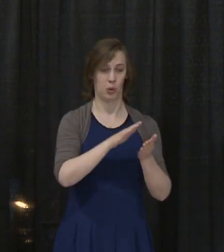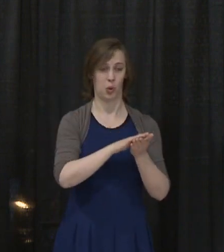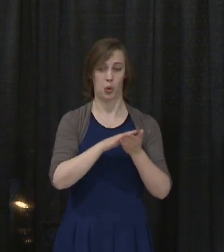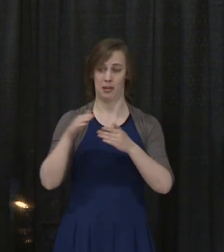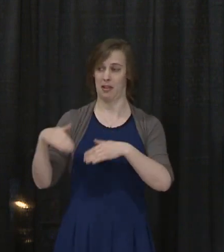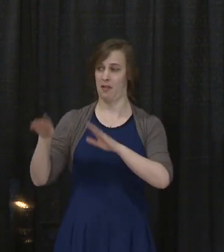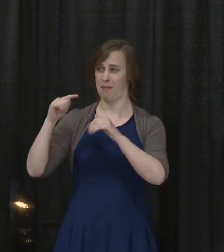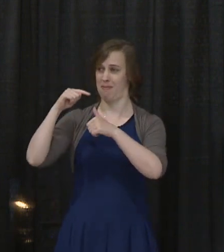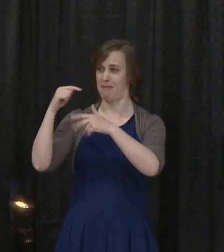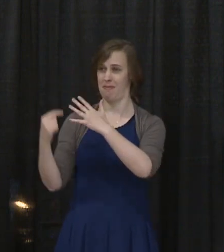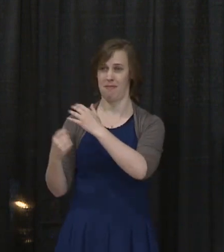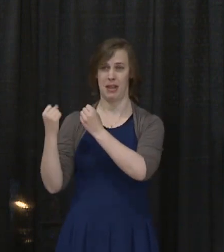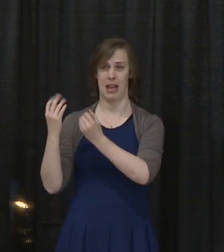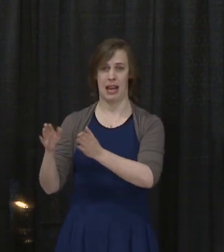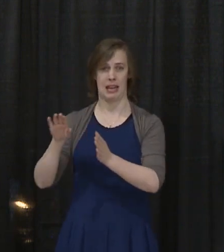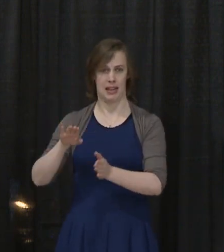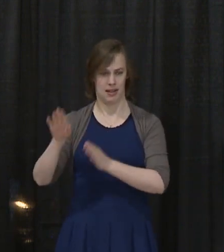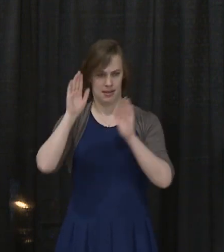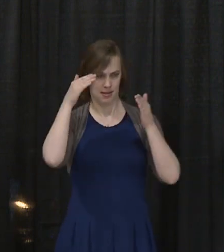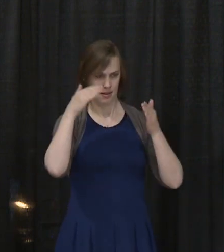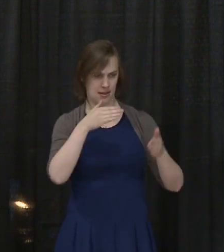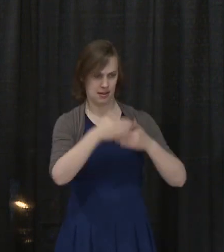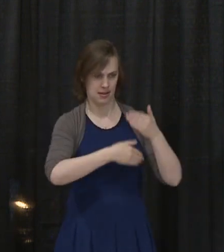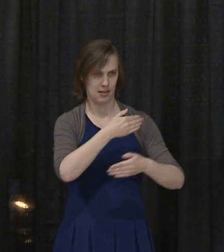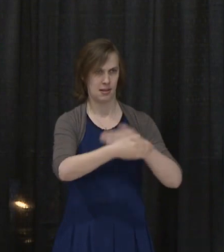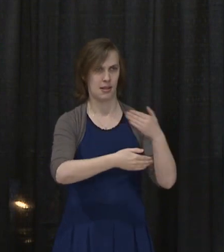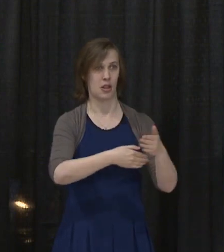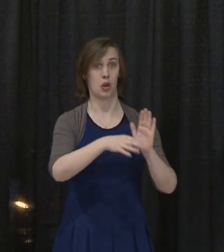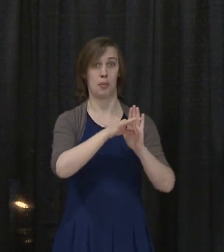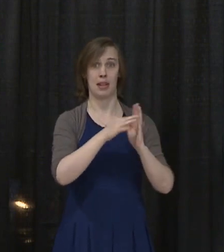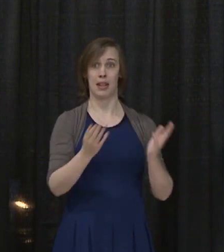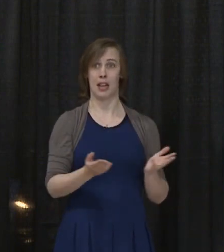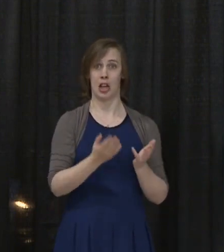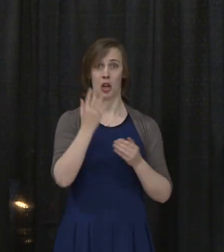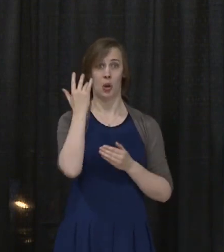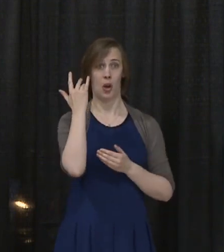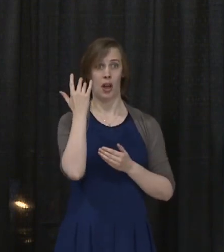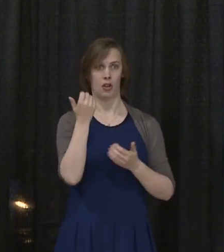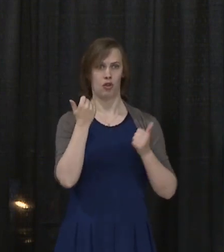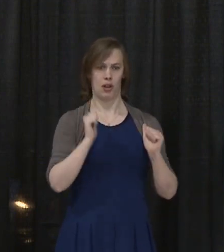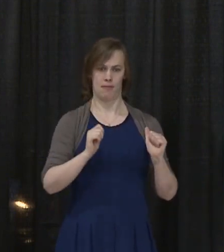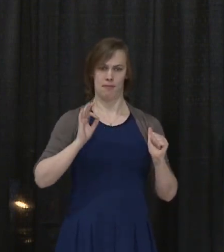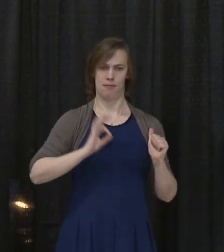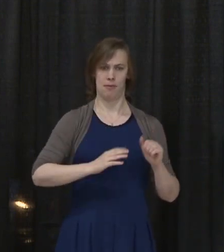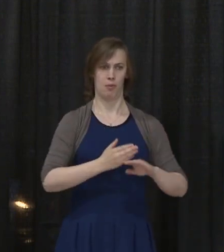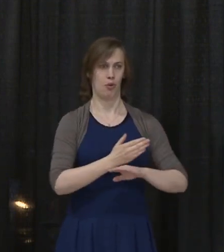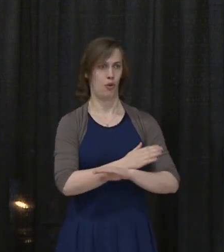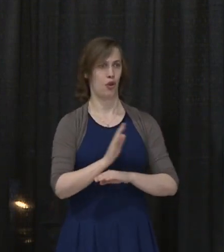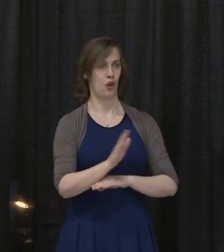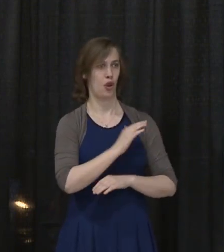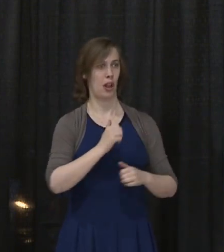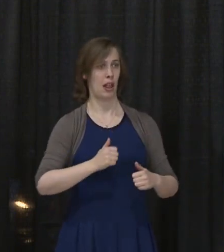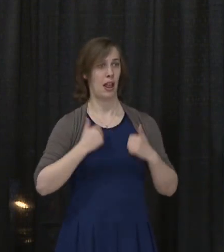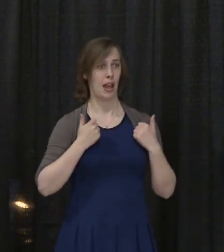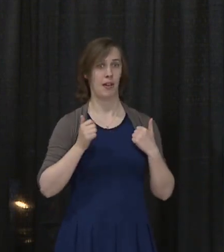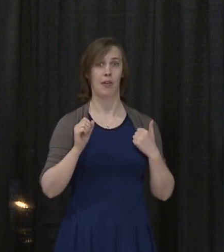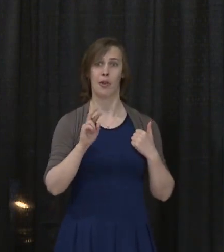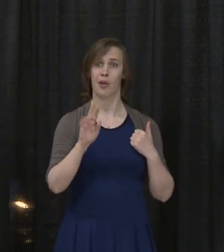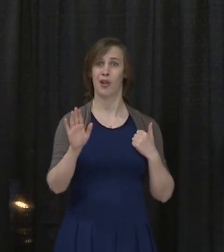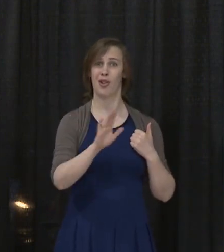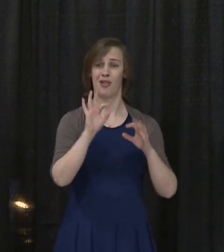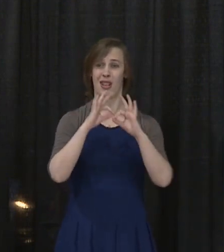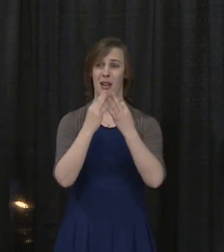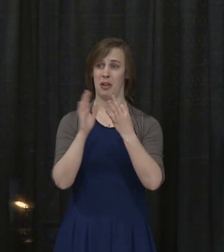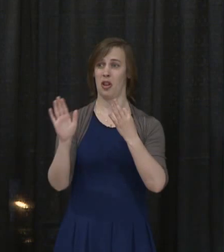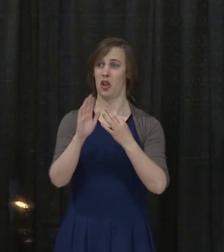here at Kingstec to improve your life, and for some, the lives of family members that depend on you. For